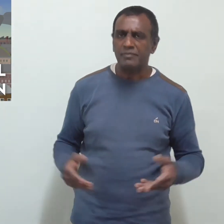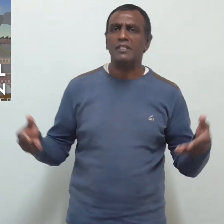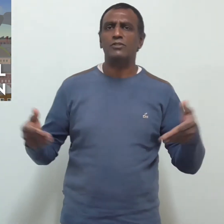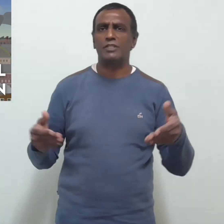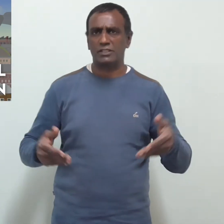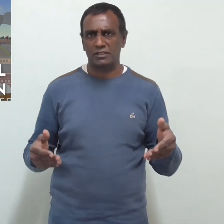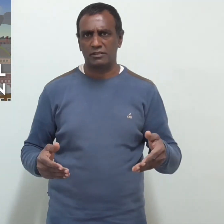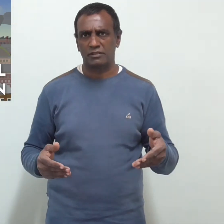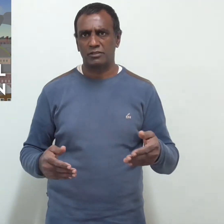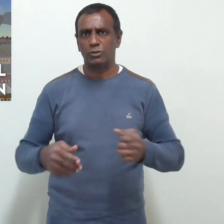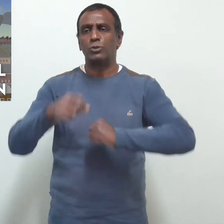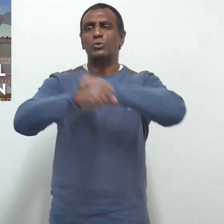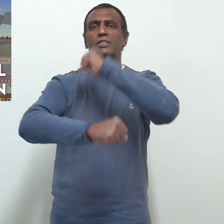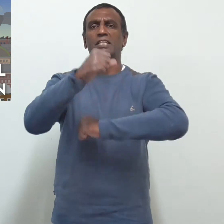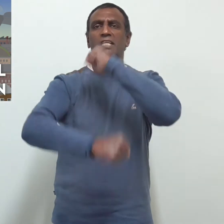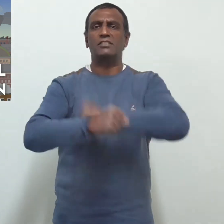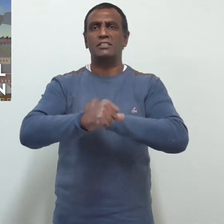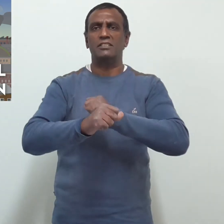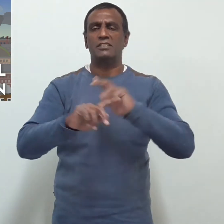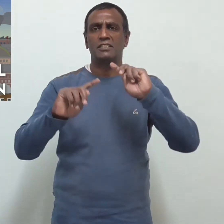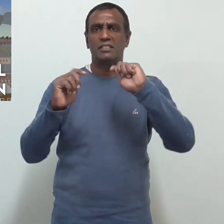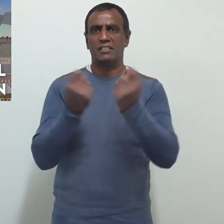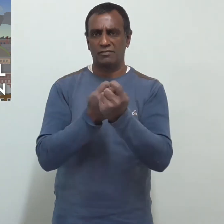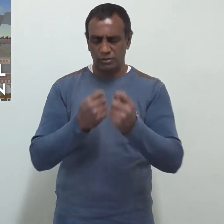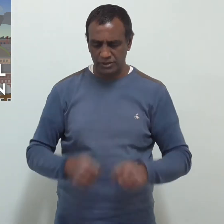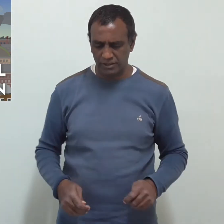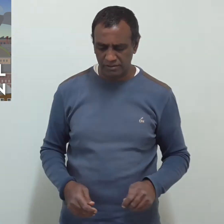the introduction to the Industrial Revolution.